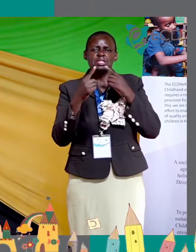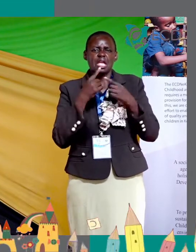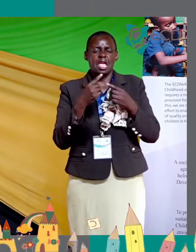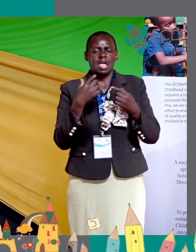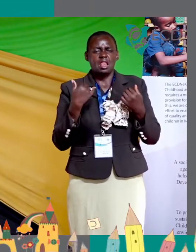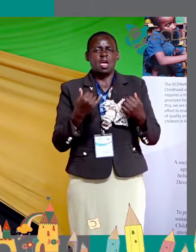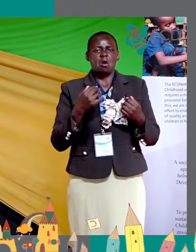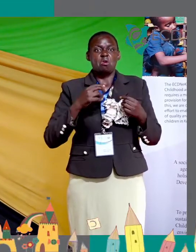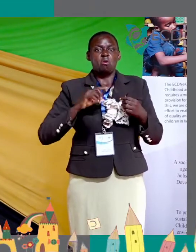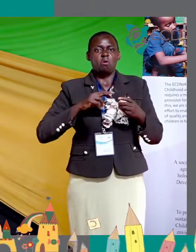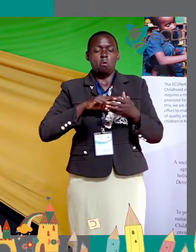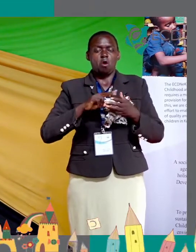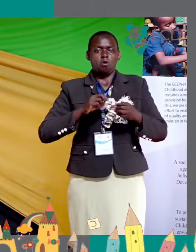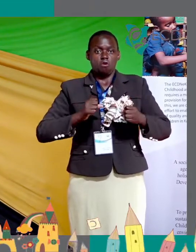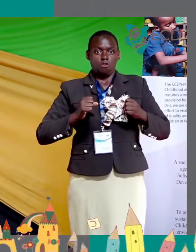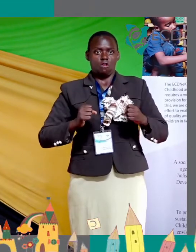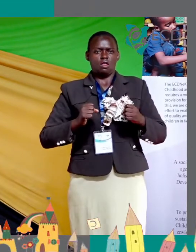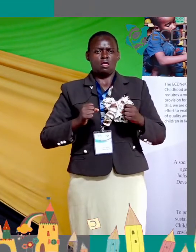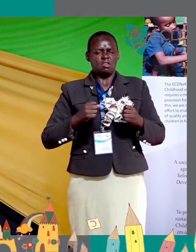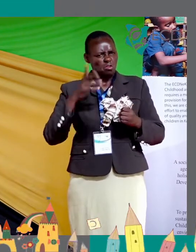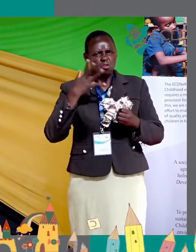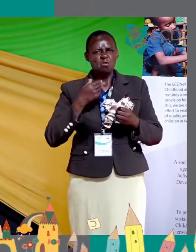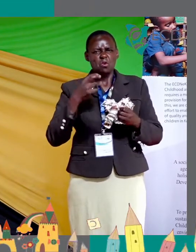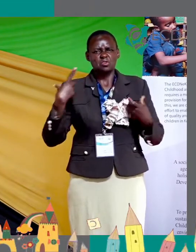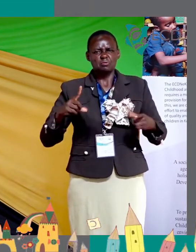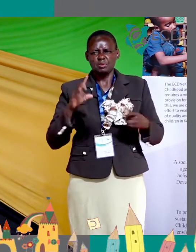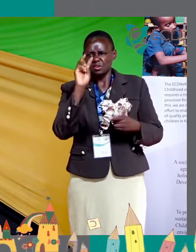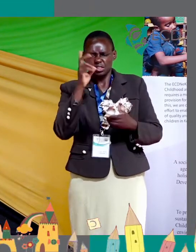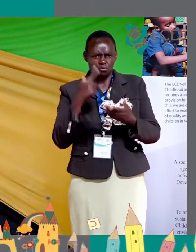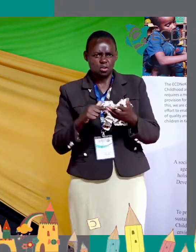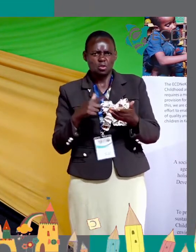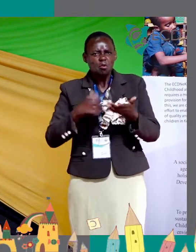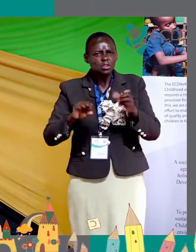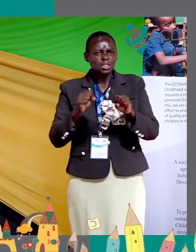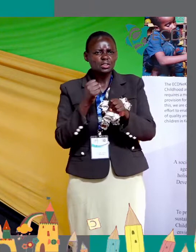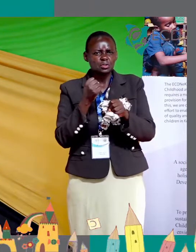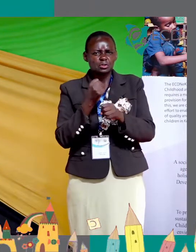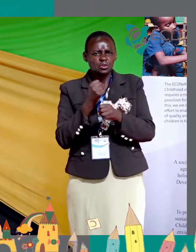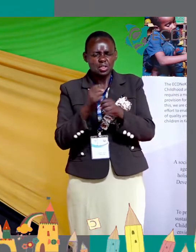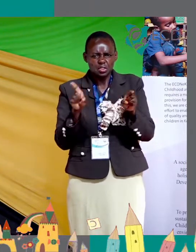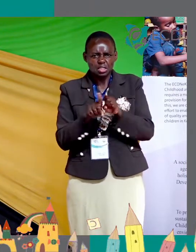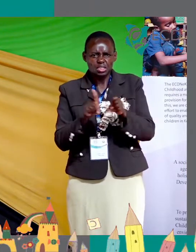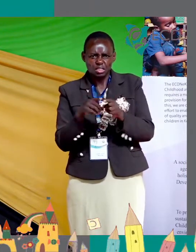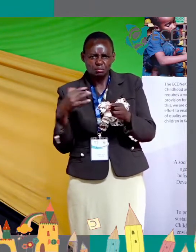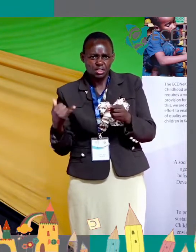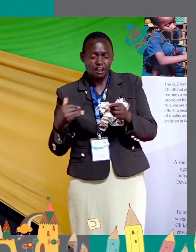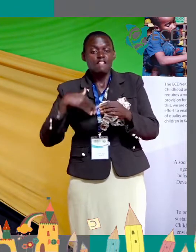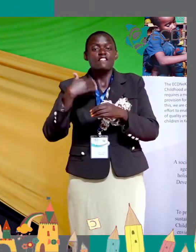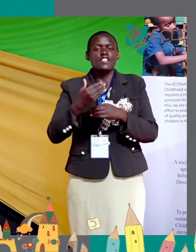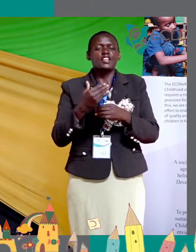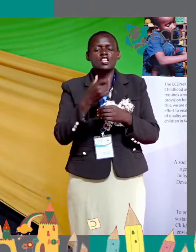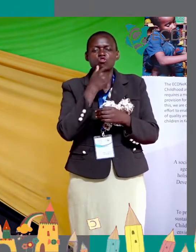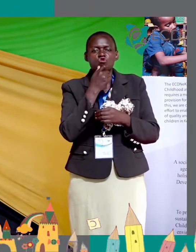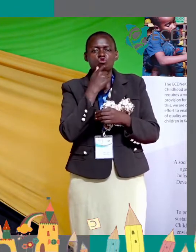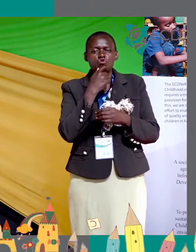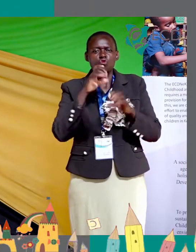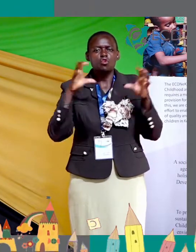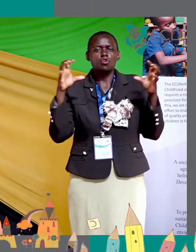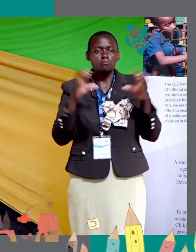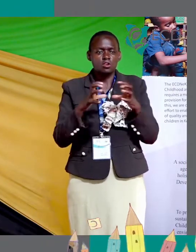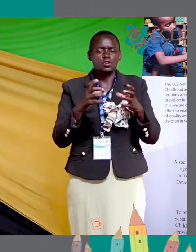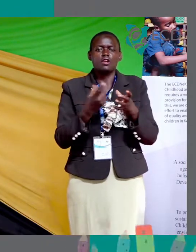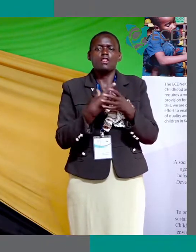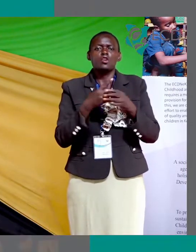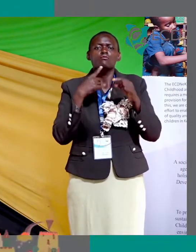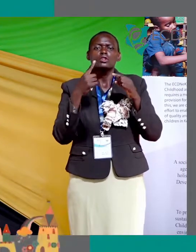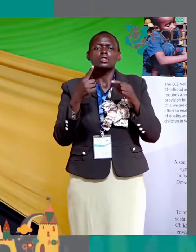Unataka watu waone nini? What have you started doing to this teenager? The next thing in the Luo community, you will